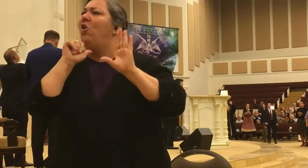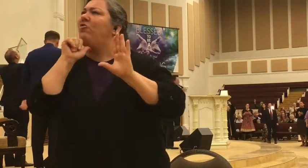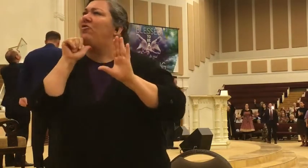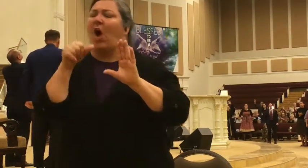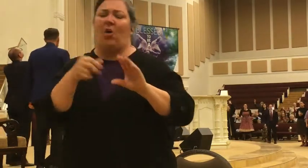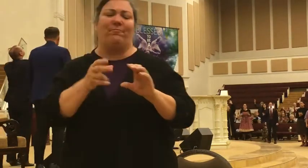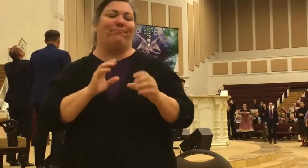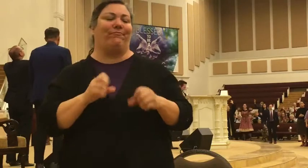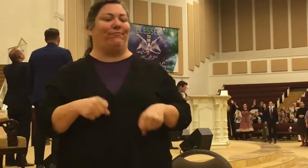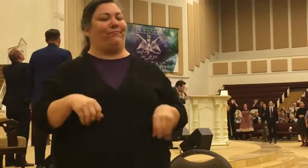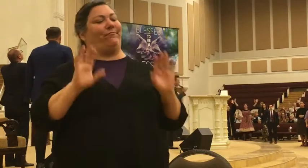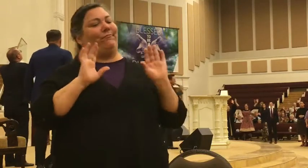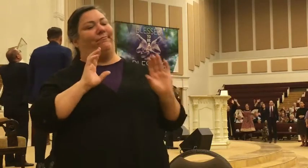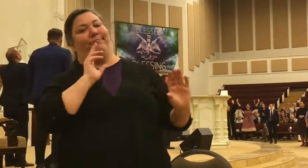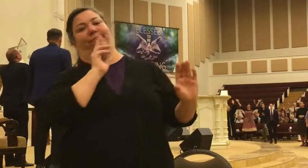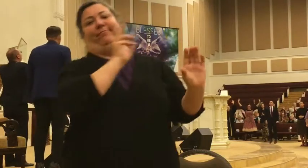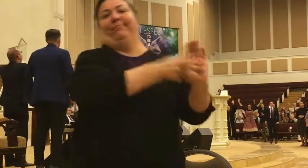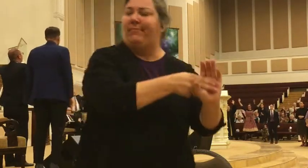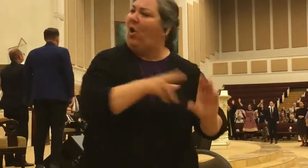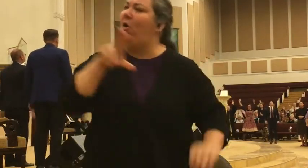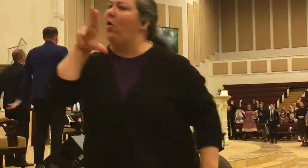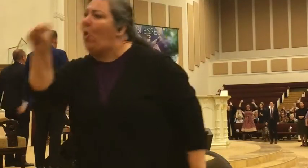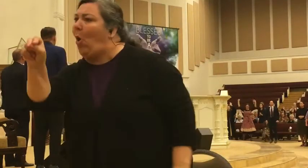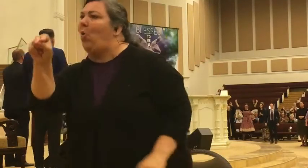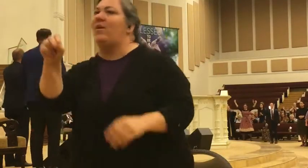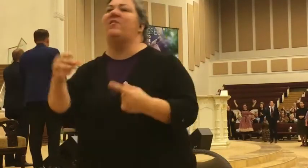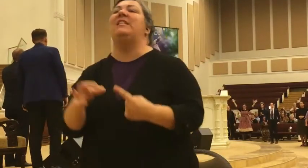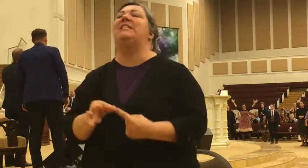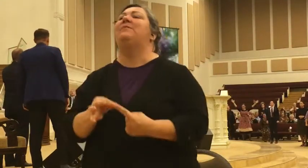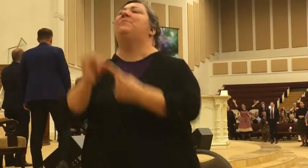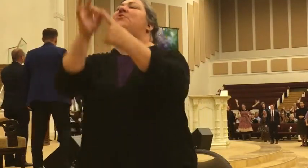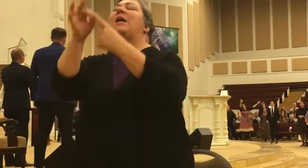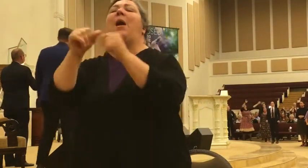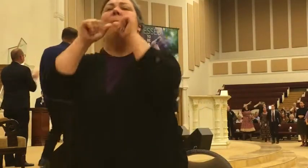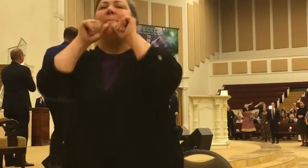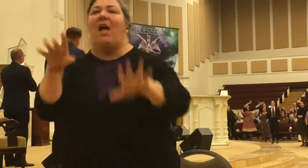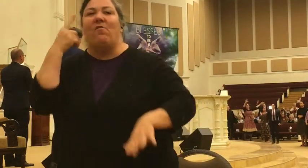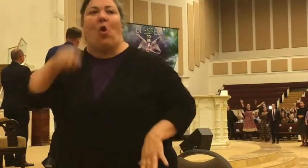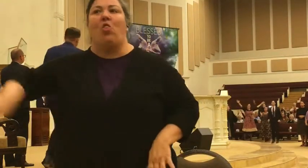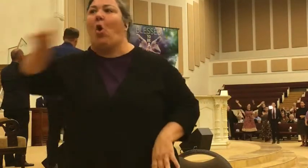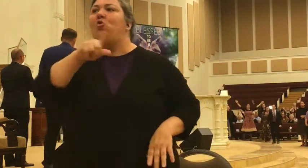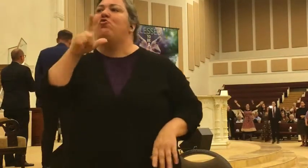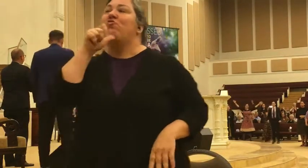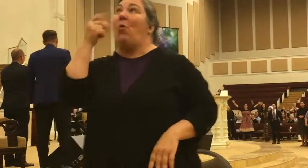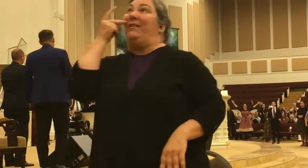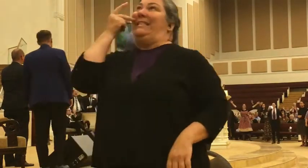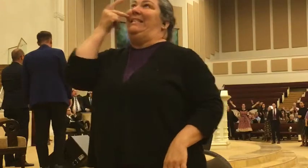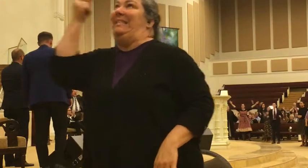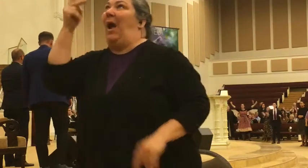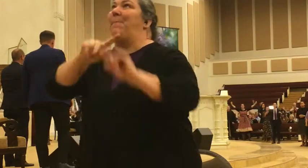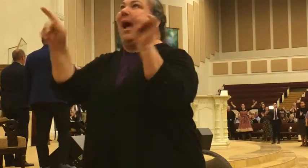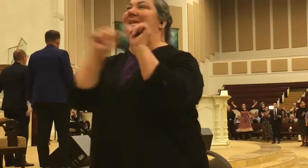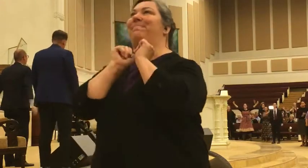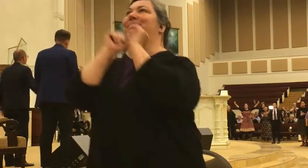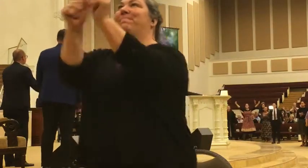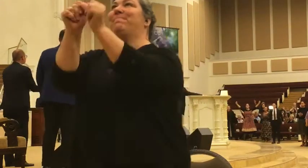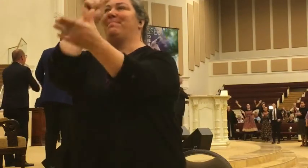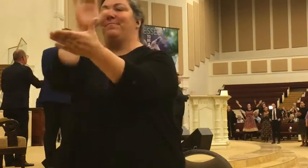in. Don't give out. There is an additional blessing for those who do not see but still